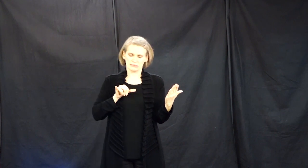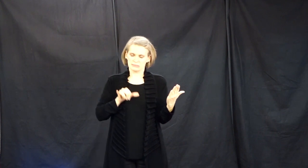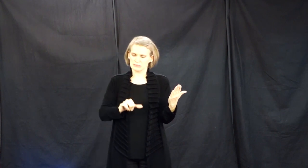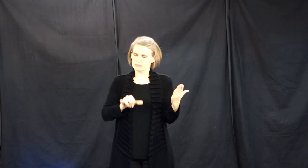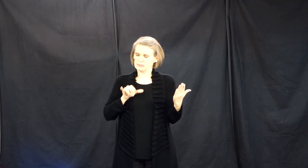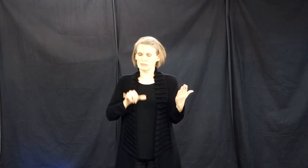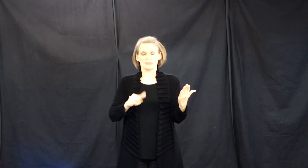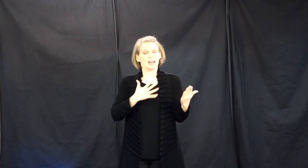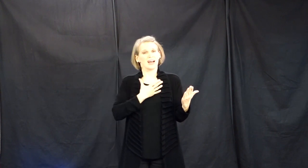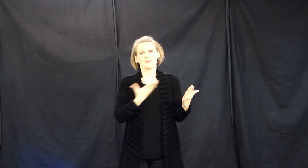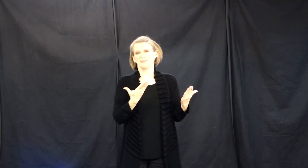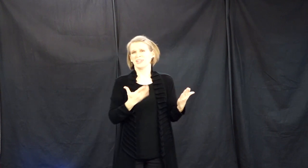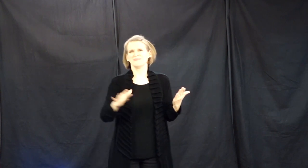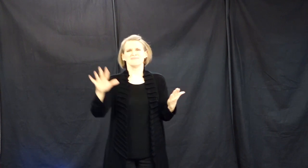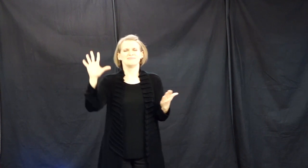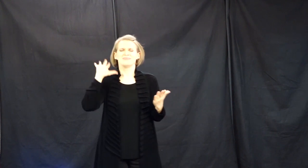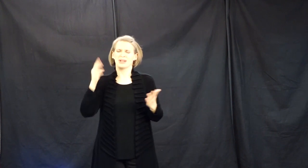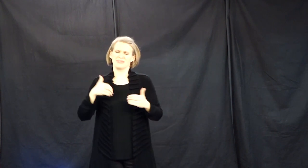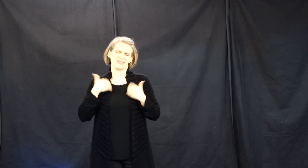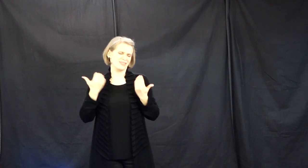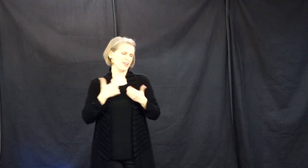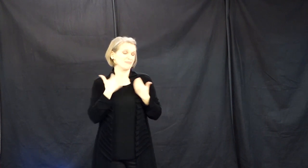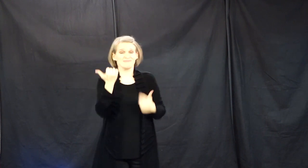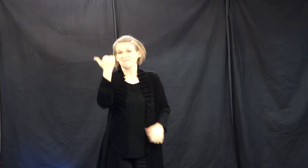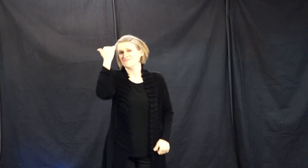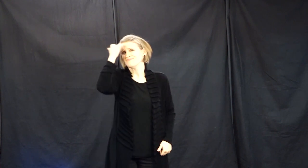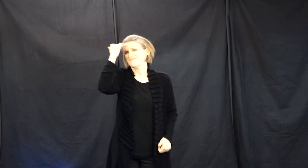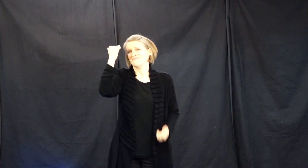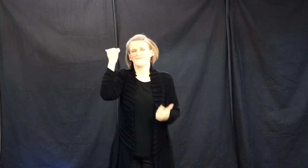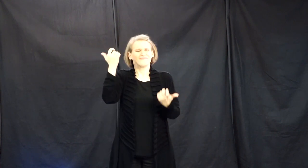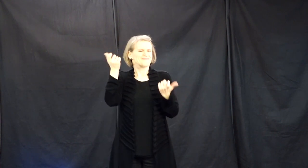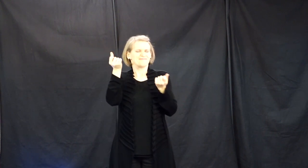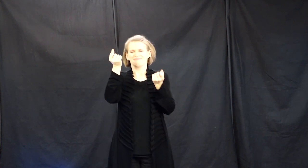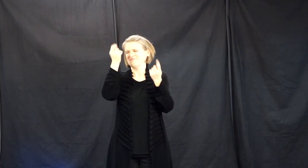I was too young and blind to see.